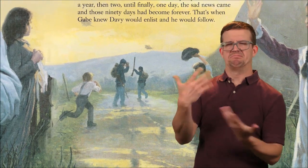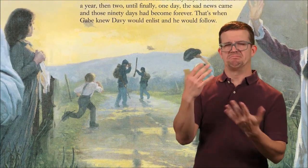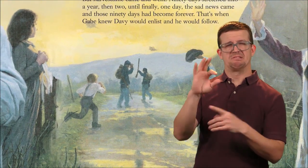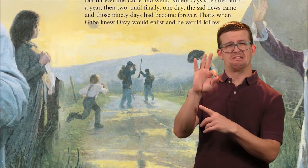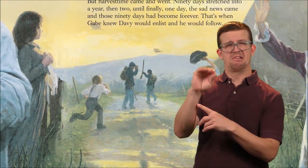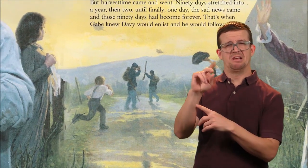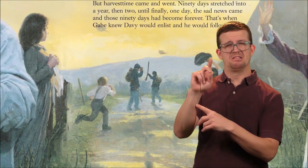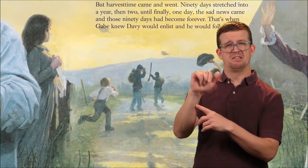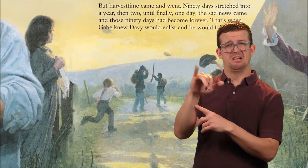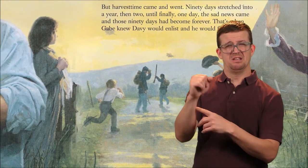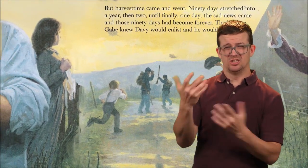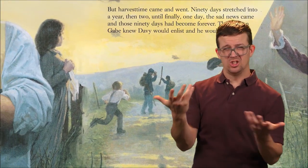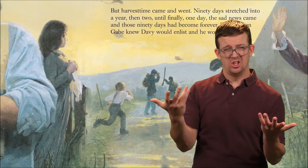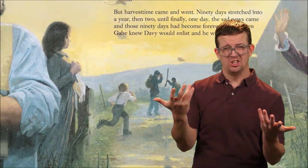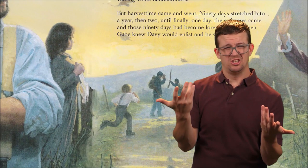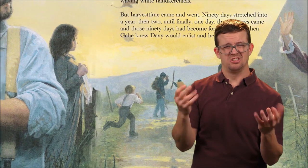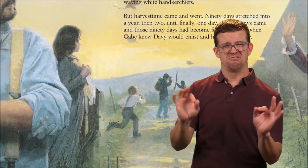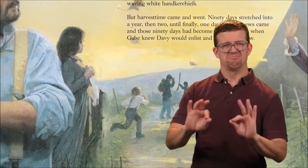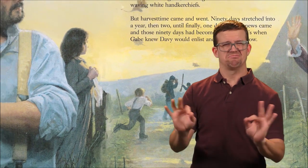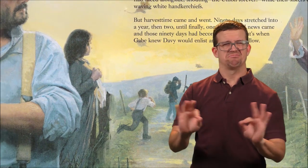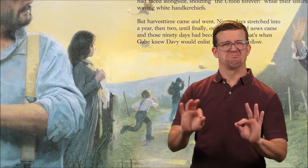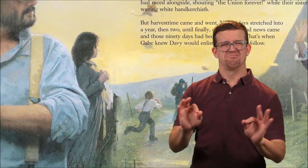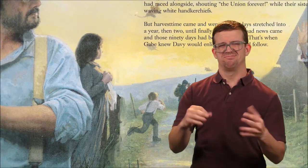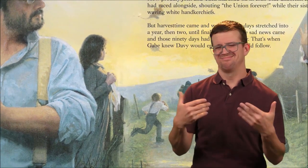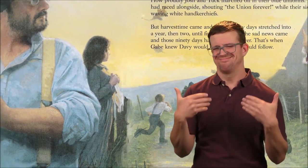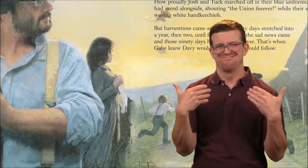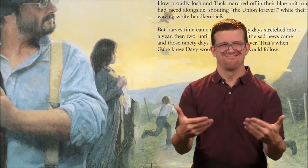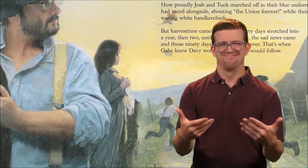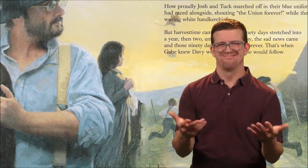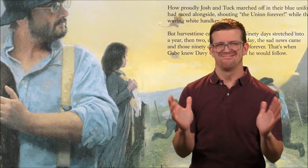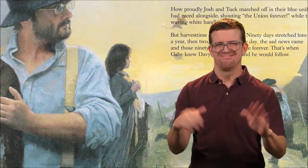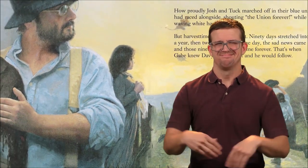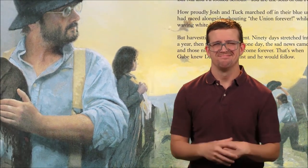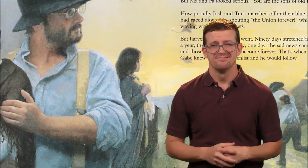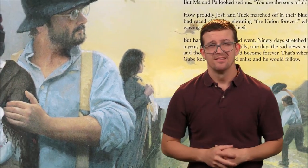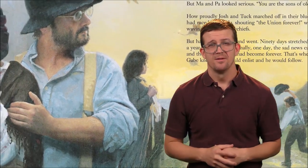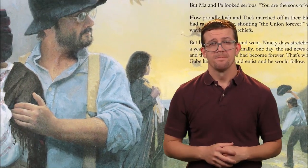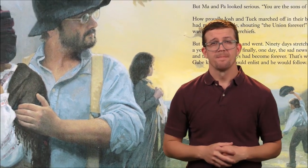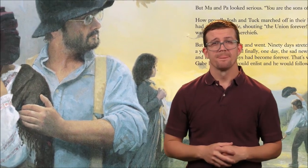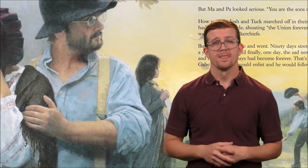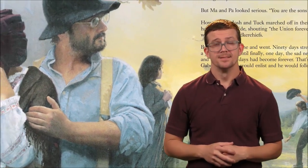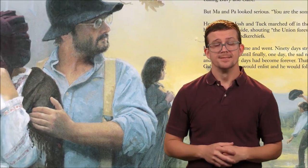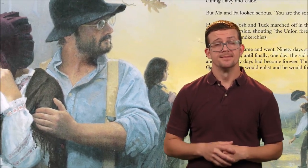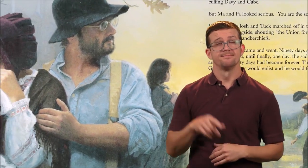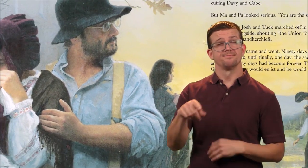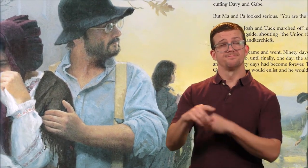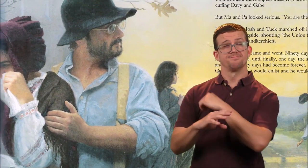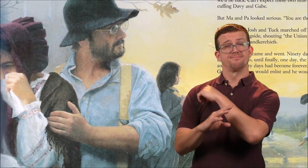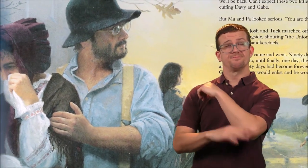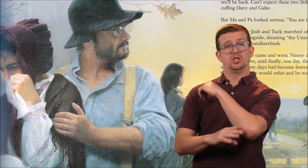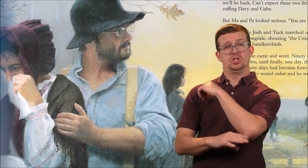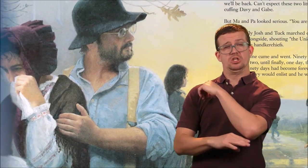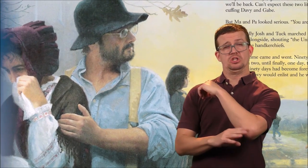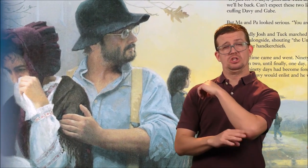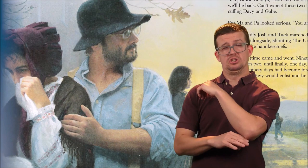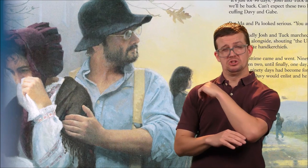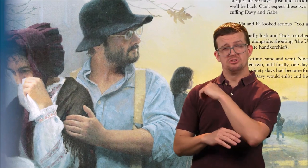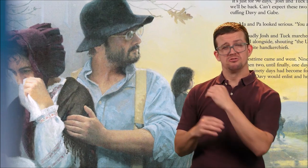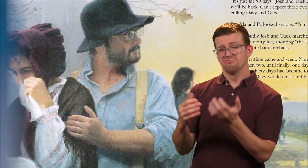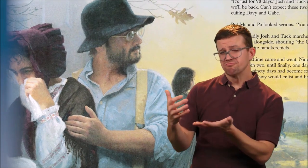"It's just for 90 days, Josh and Tuck assured their ma and pa. "Come